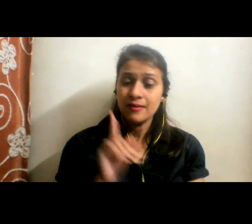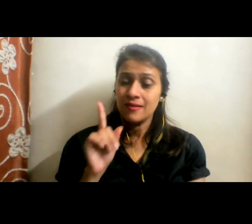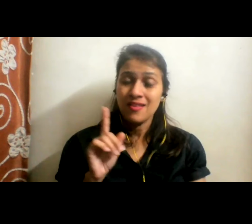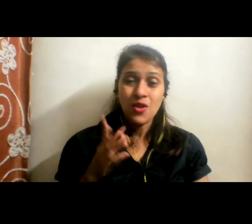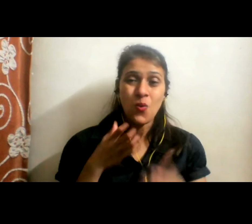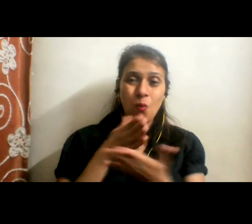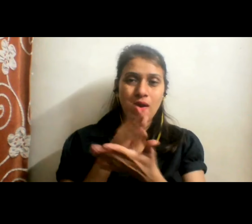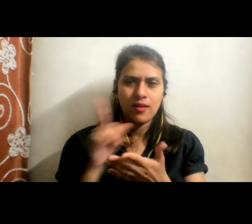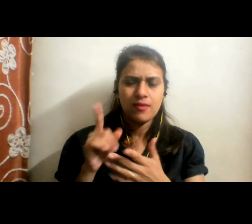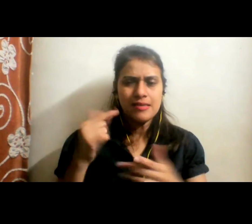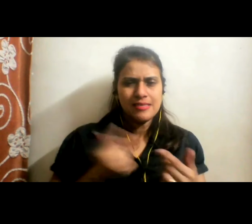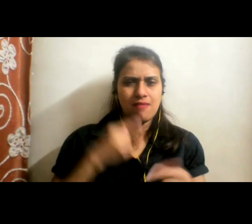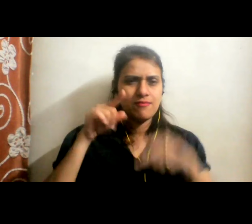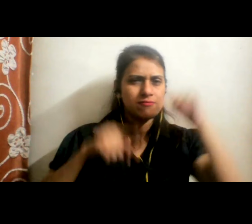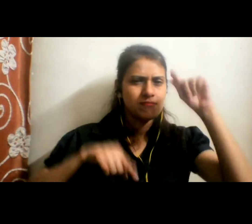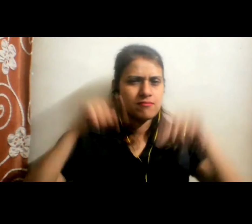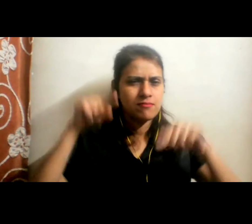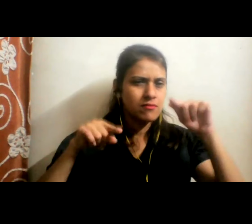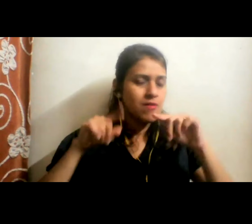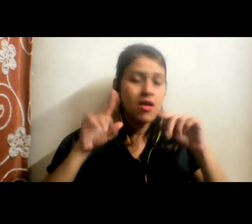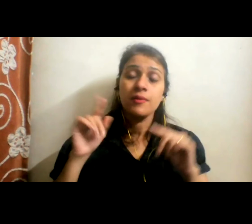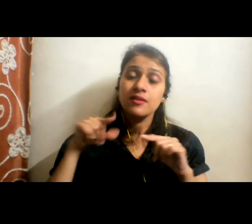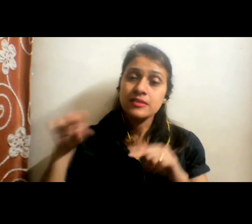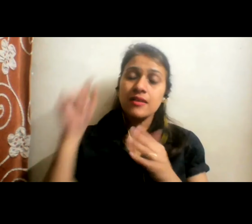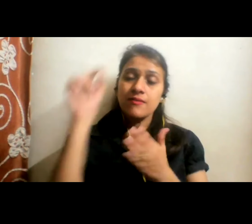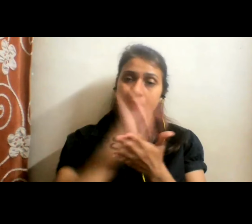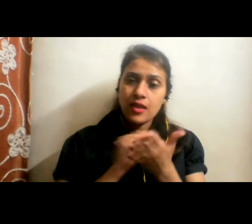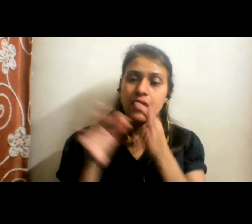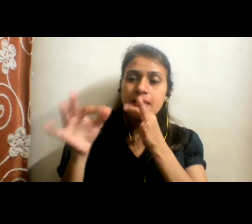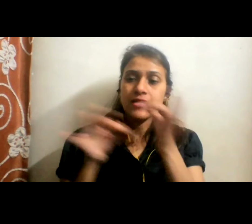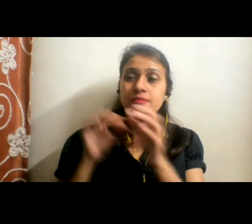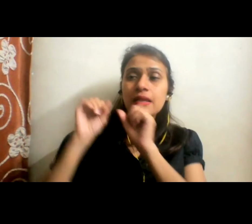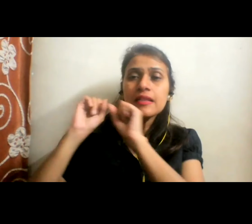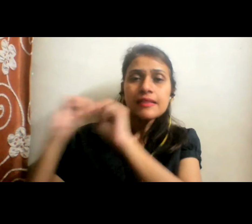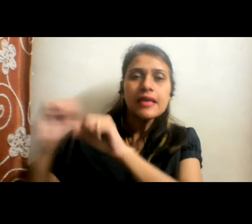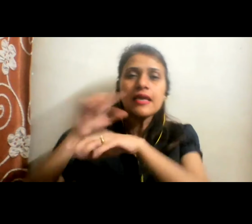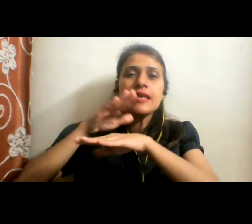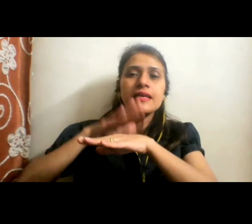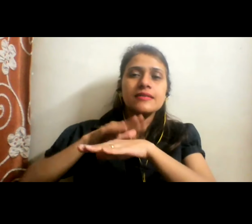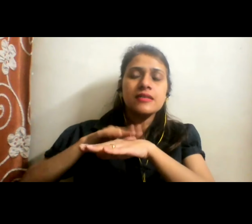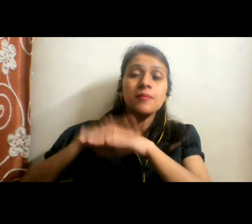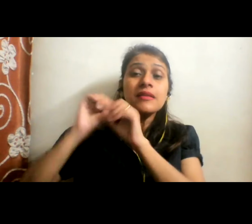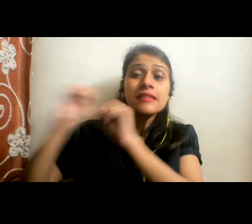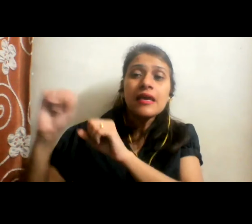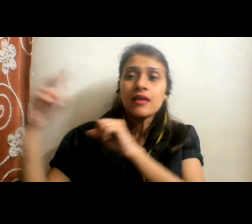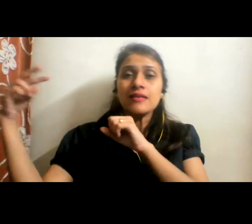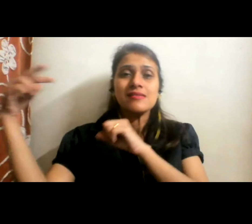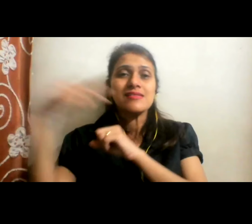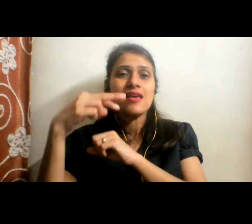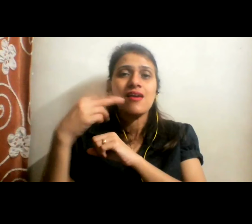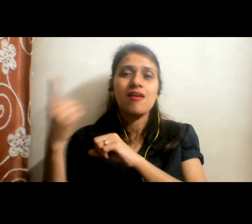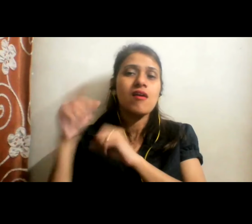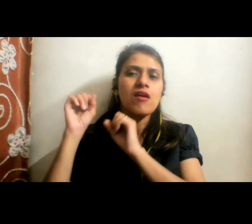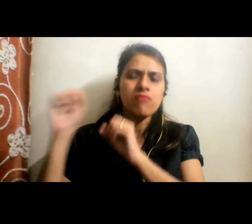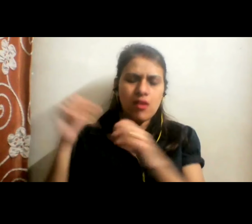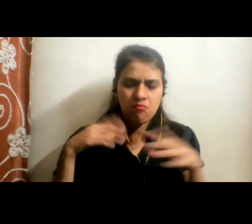not measure it, but you can narrate, or you can describe their experiences. You can see what aspects they see where they're